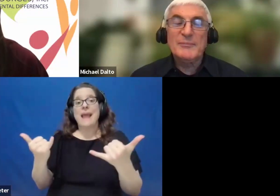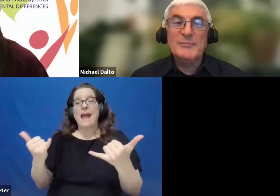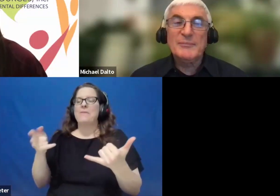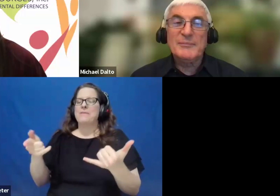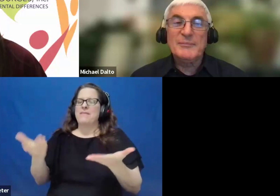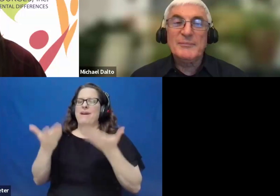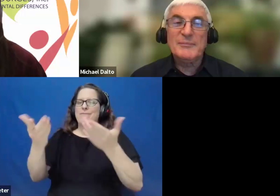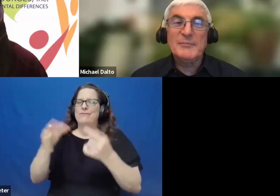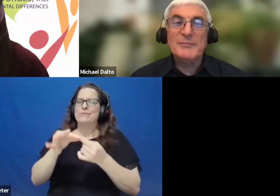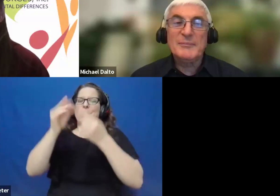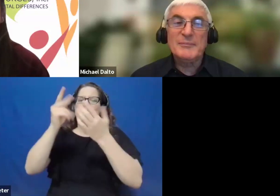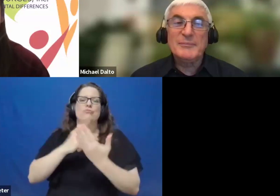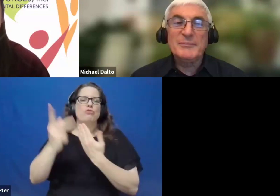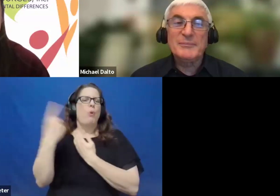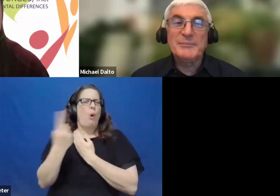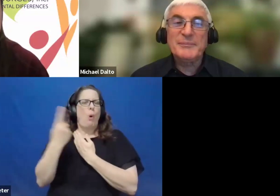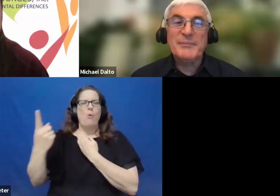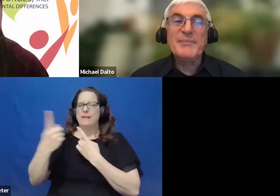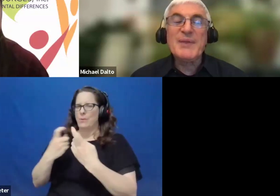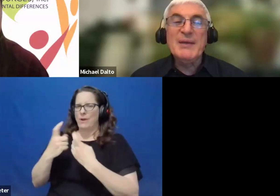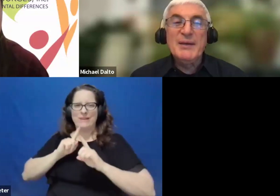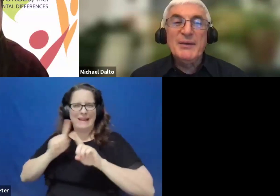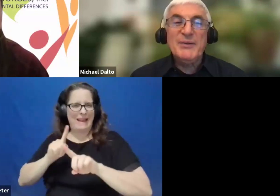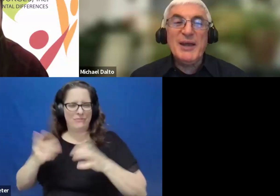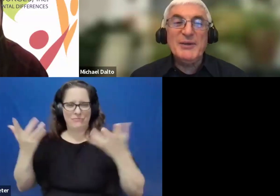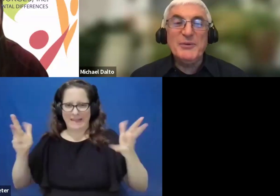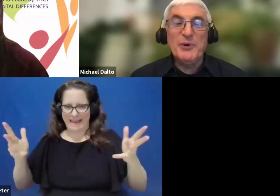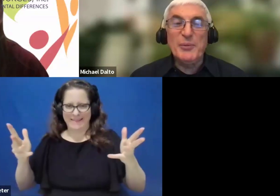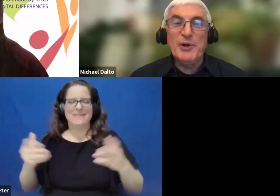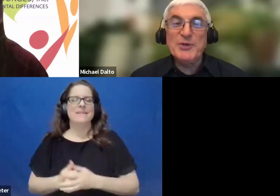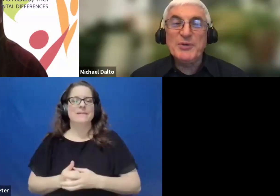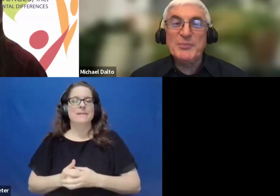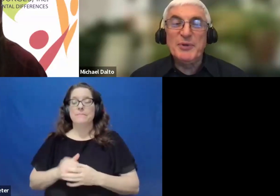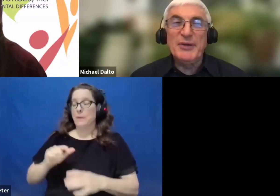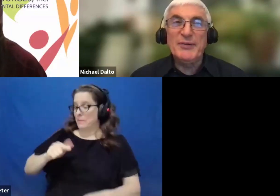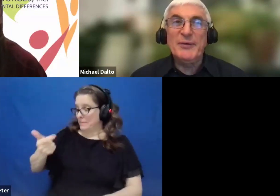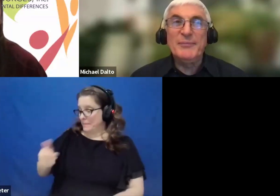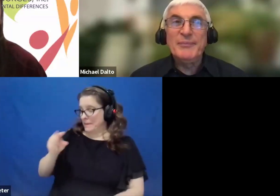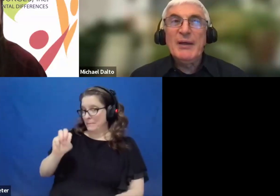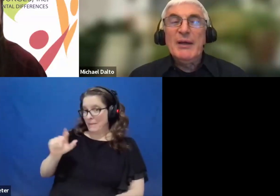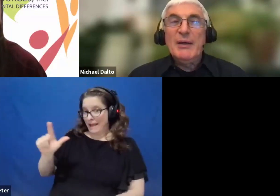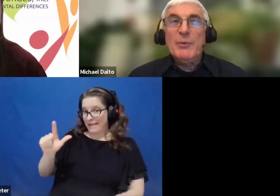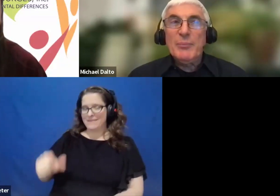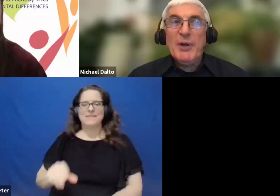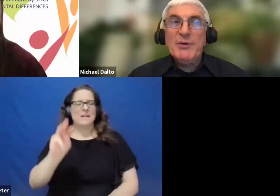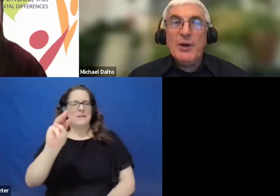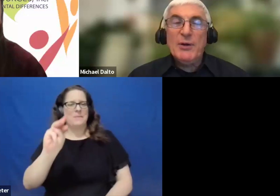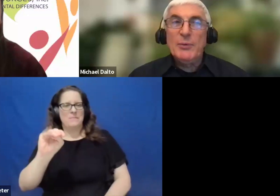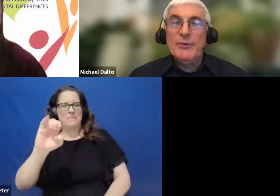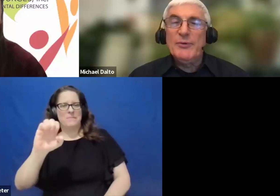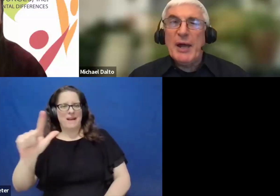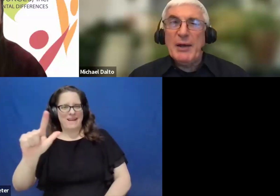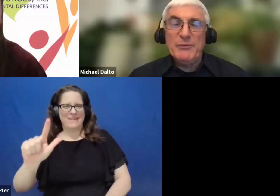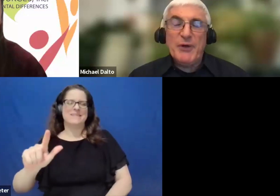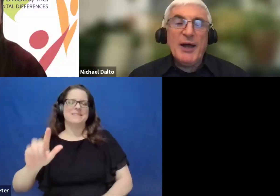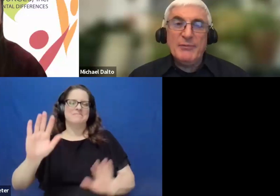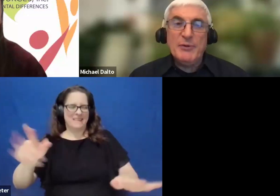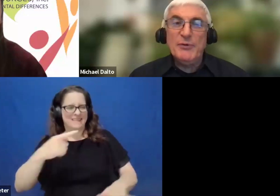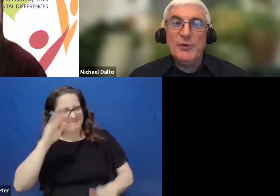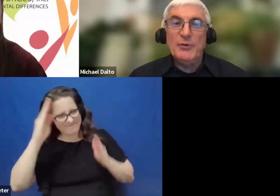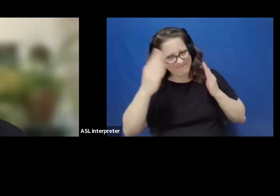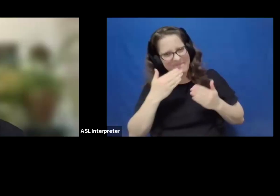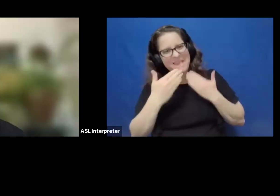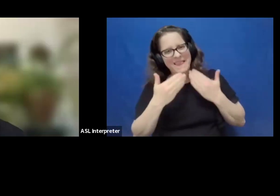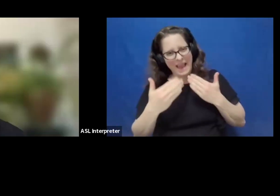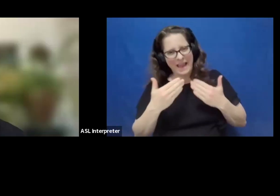questions. So, Michael? Thank you very much, Melissa. When my daughter was about 5